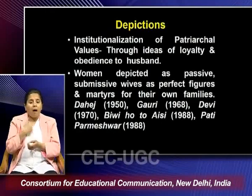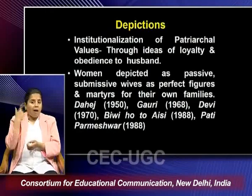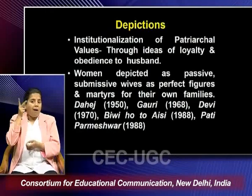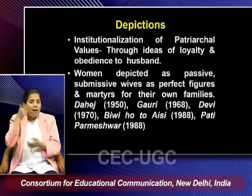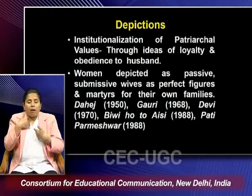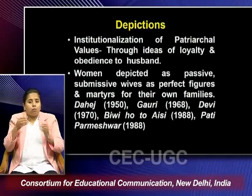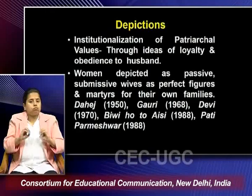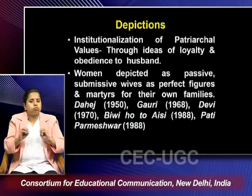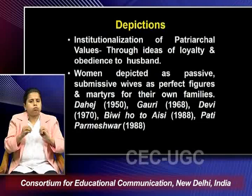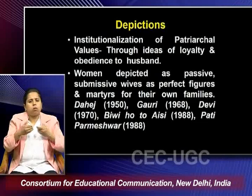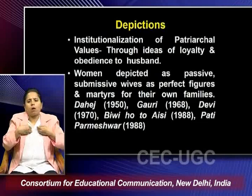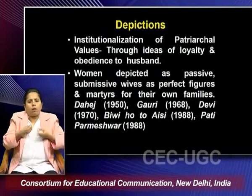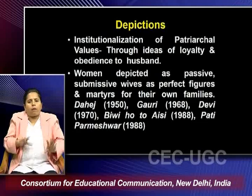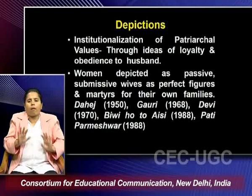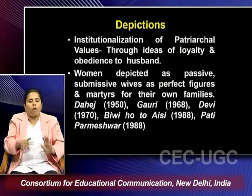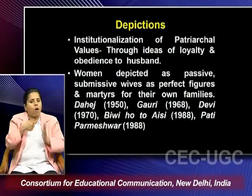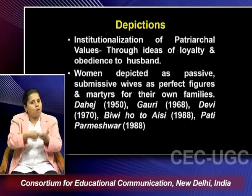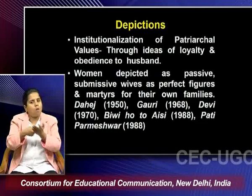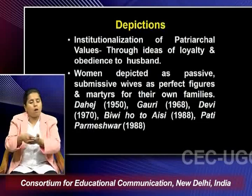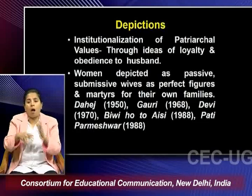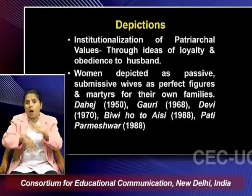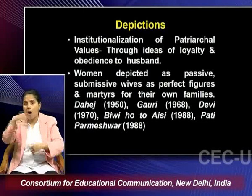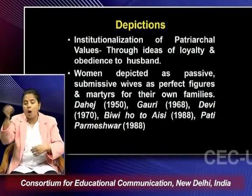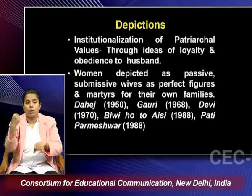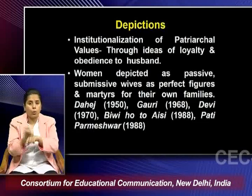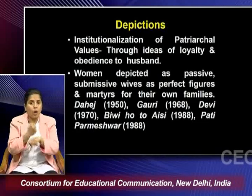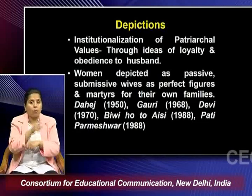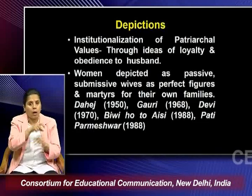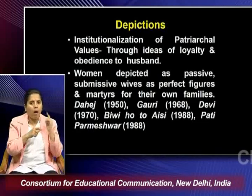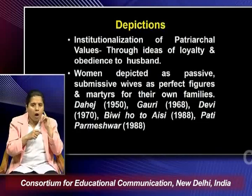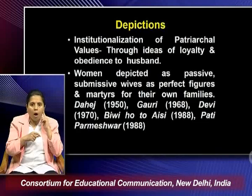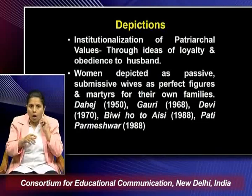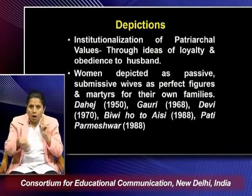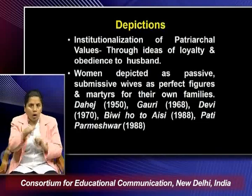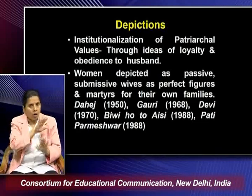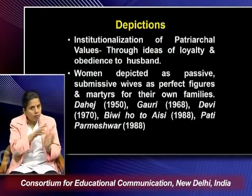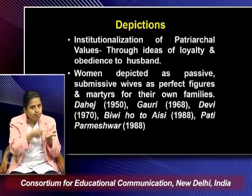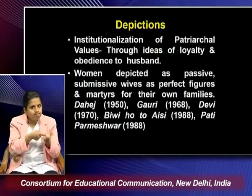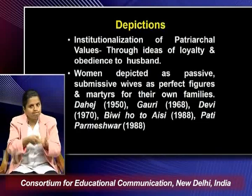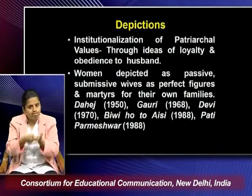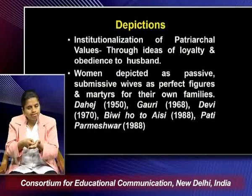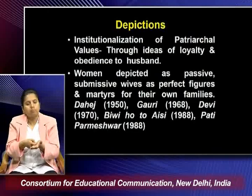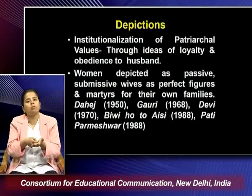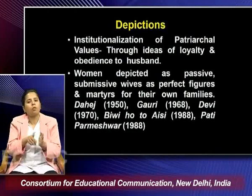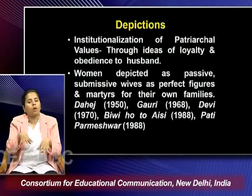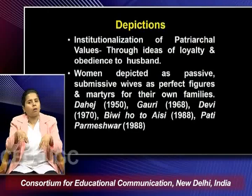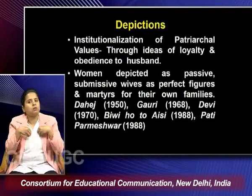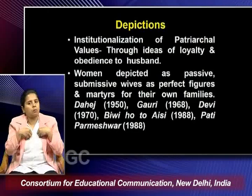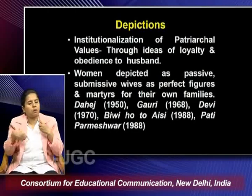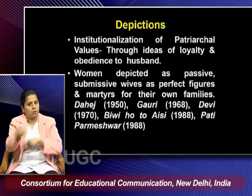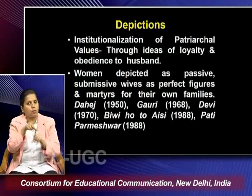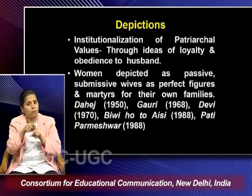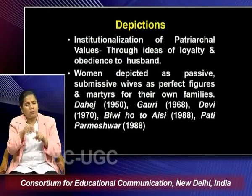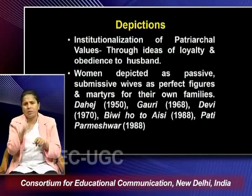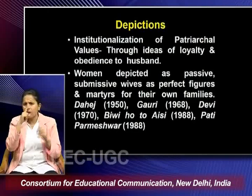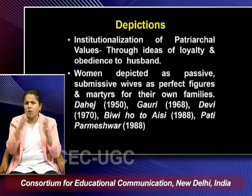and even outside when they go out to work. So in that sense, the positioning of women is in that sense that how they are